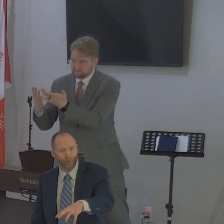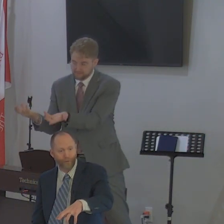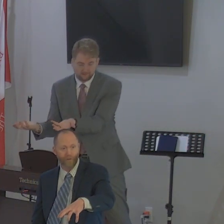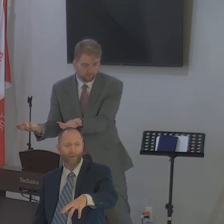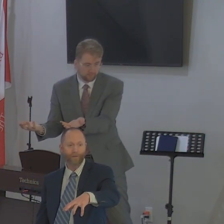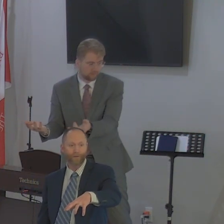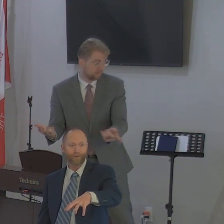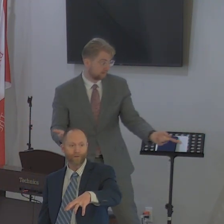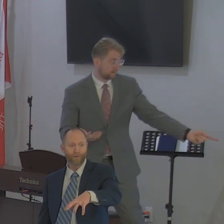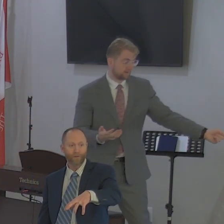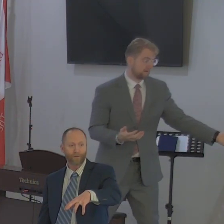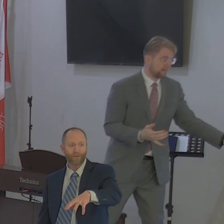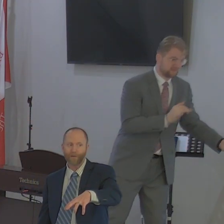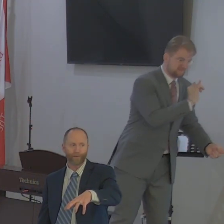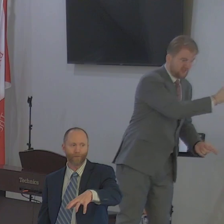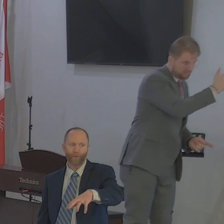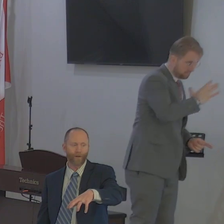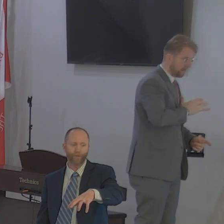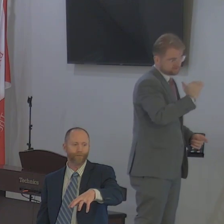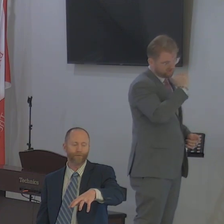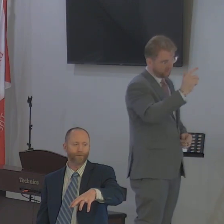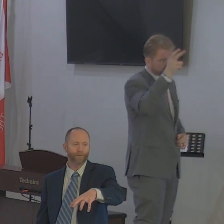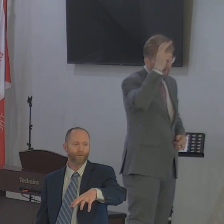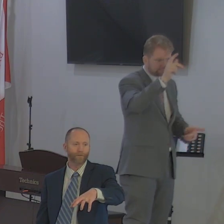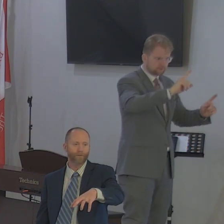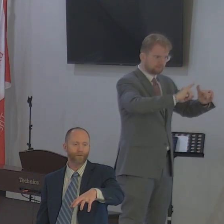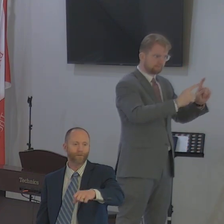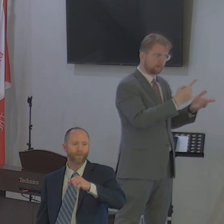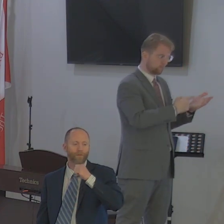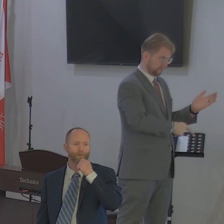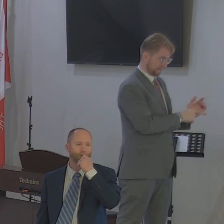you, it's not from above.